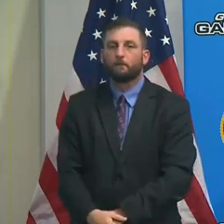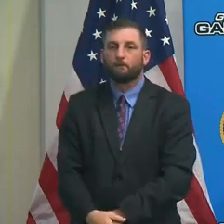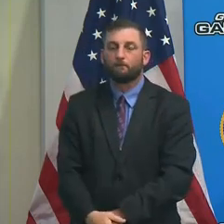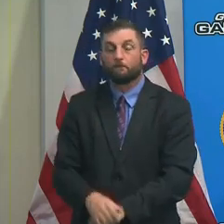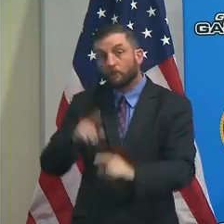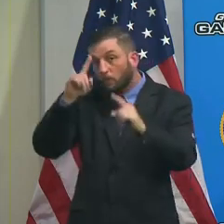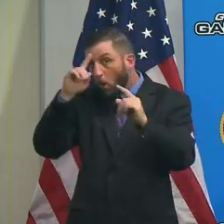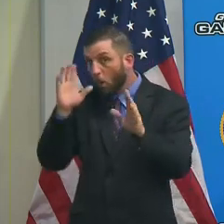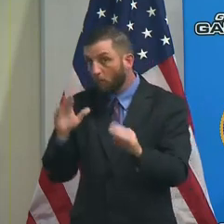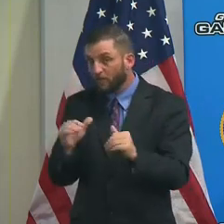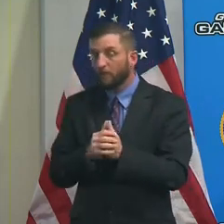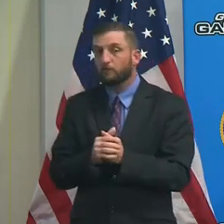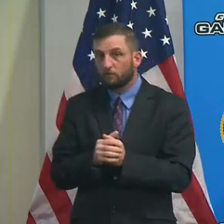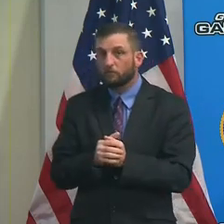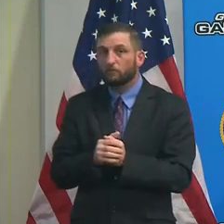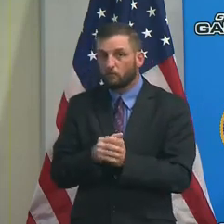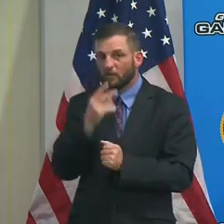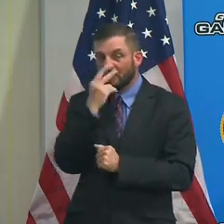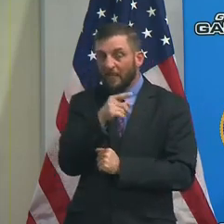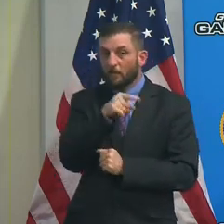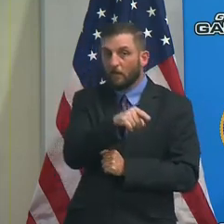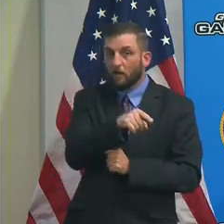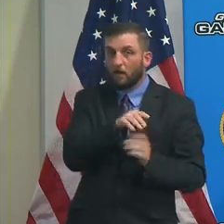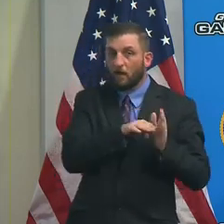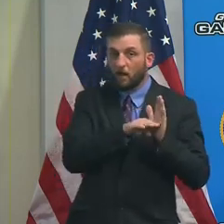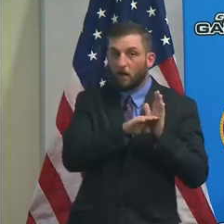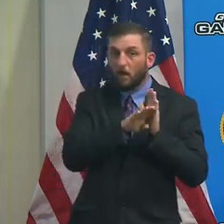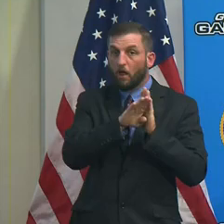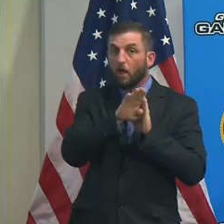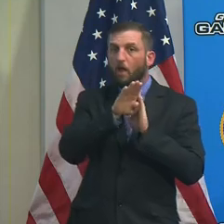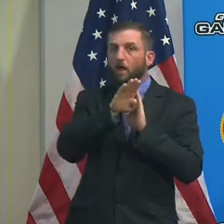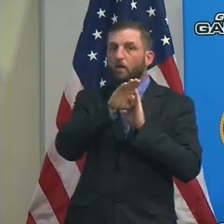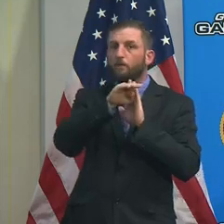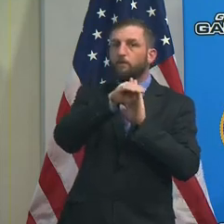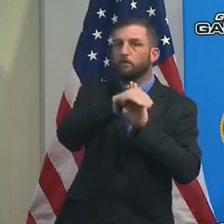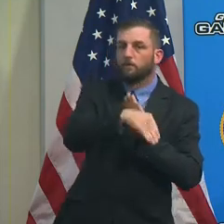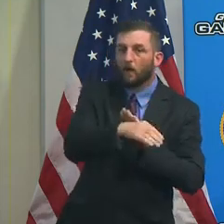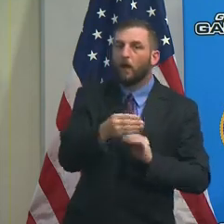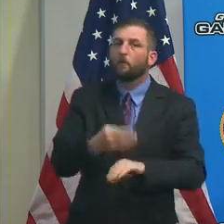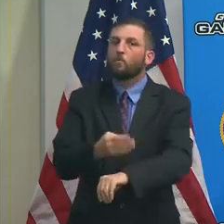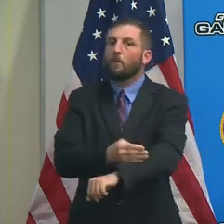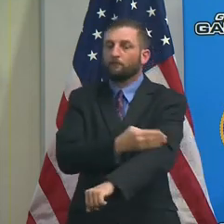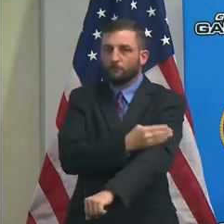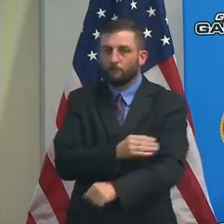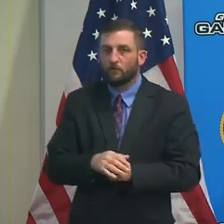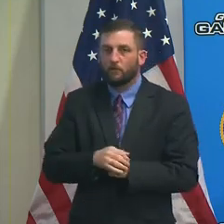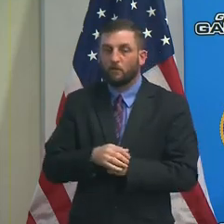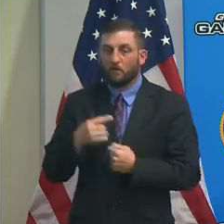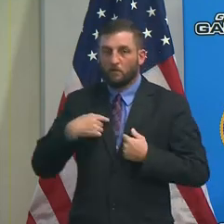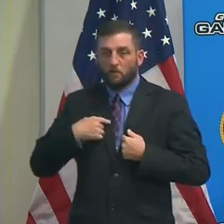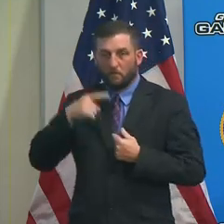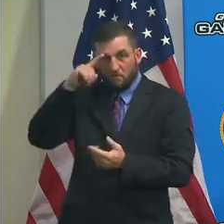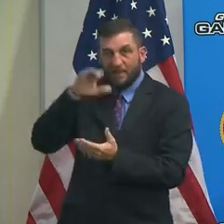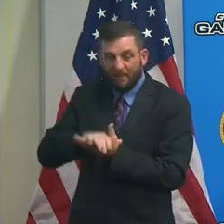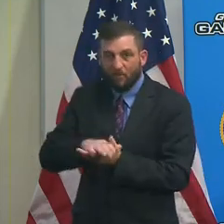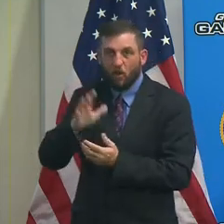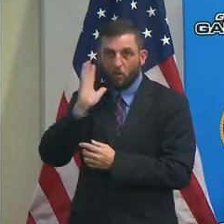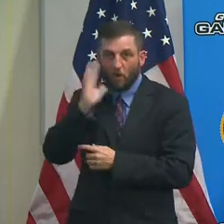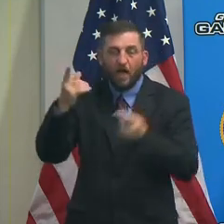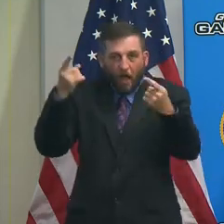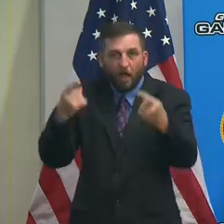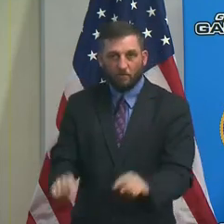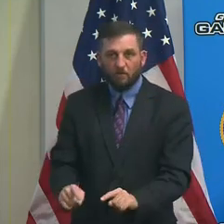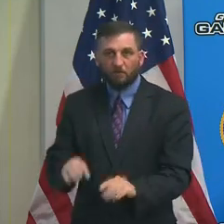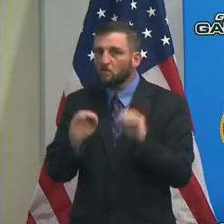and hopefully we will see those numbers start to improve in the very near future. There's no doubt in my mind that that's exactly what will